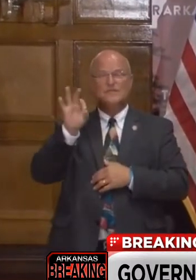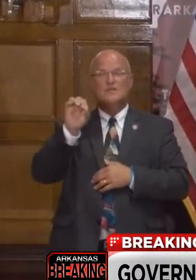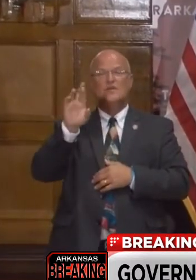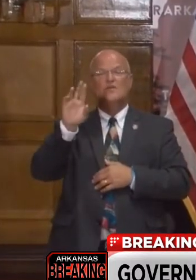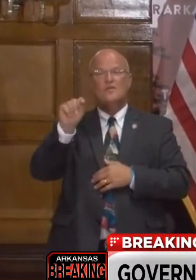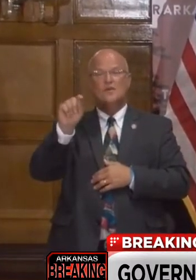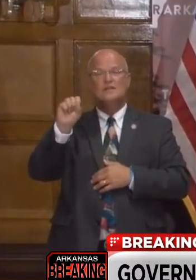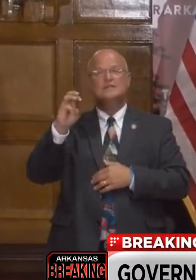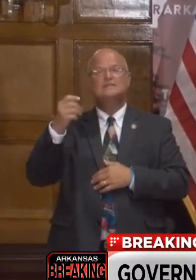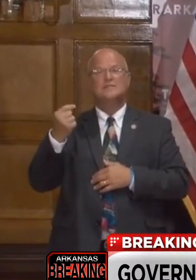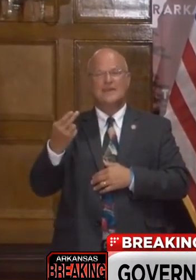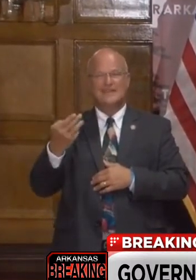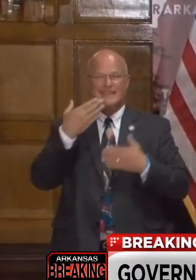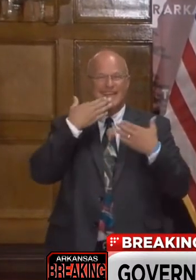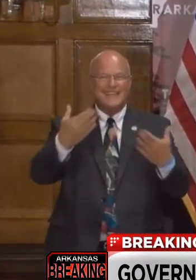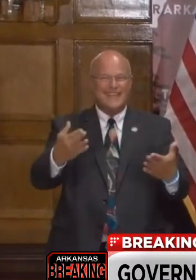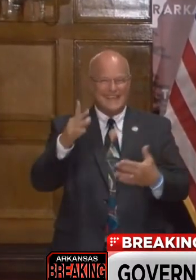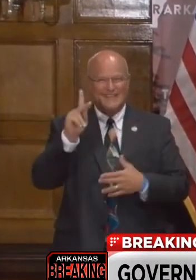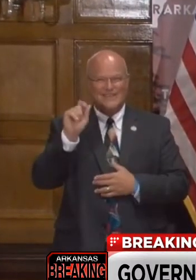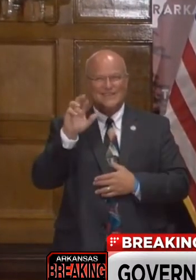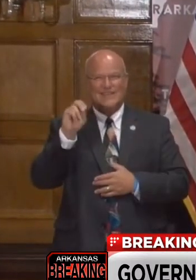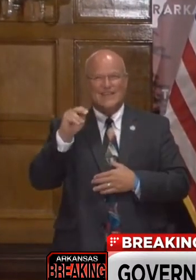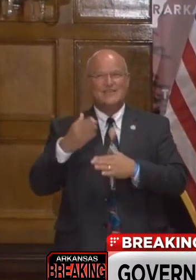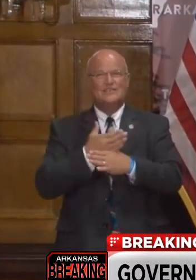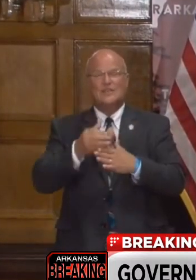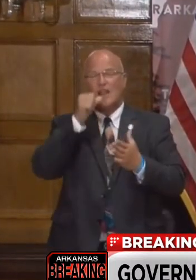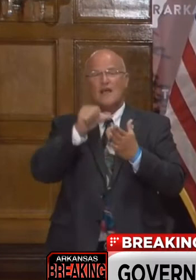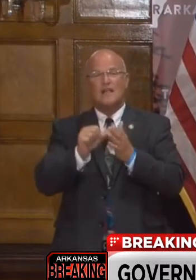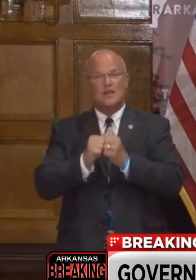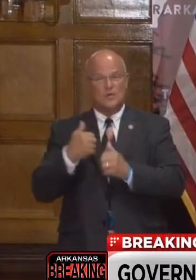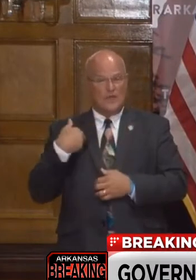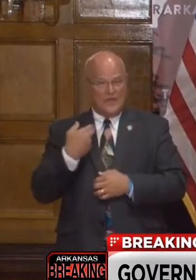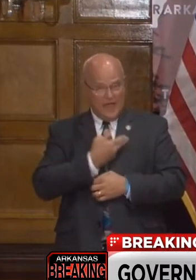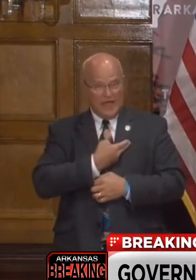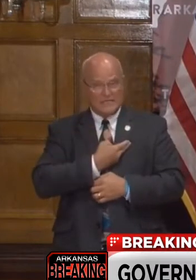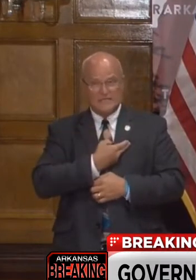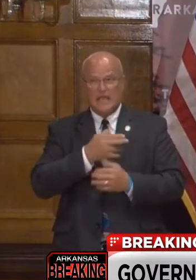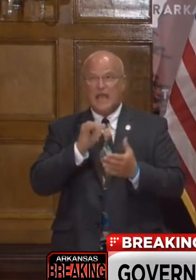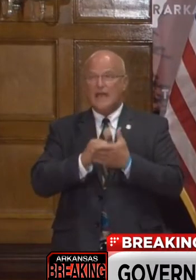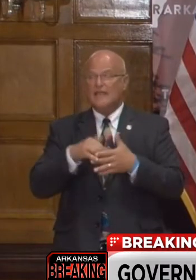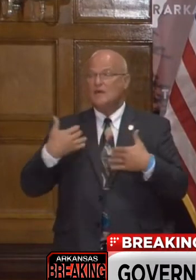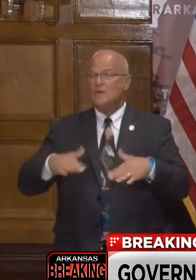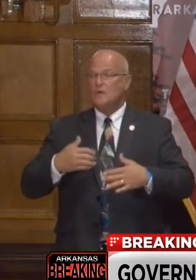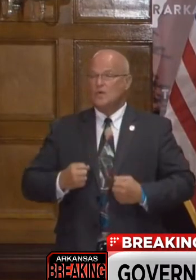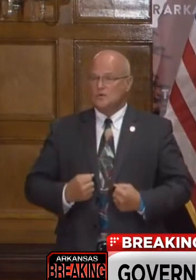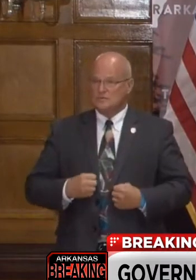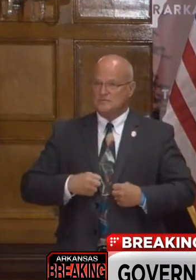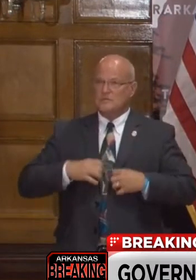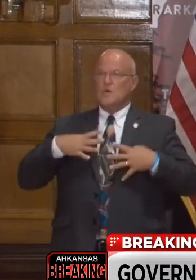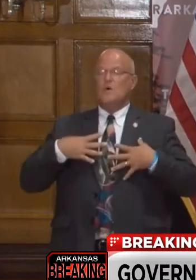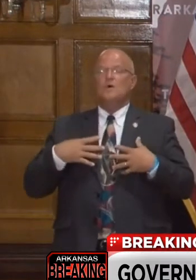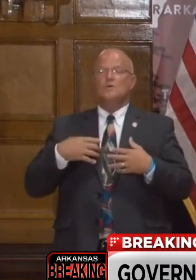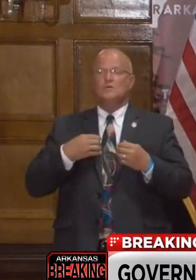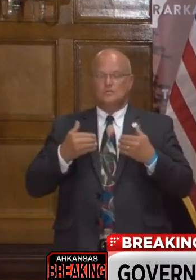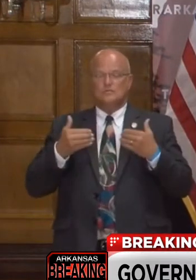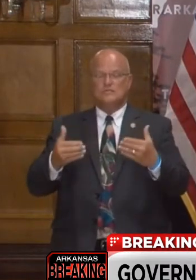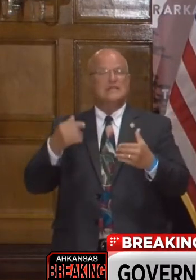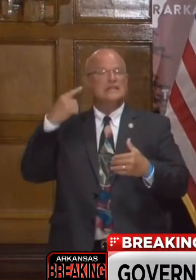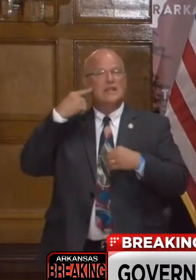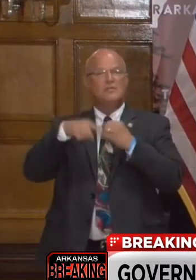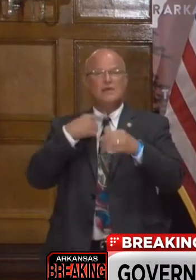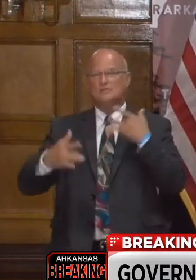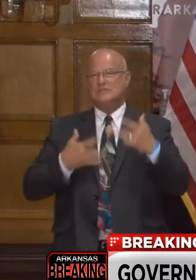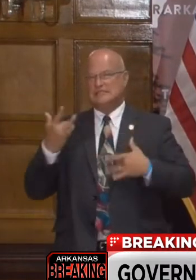Fort Smith. So thank you, Karen, for sharing that letter with us, and that's an encouragement to receive and to hear of